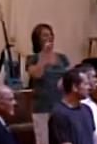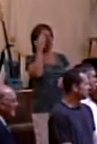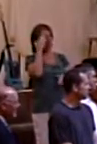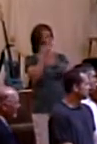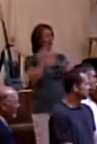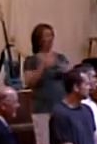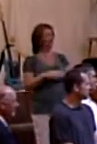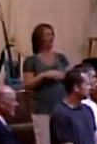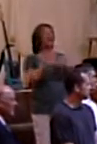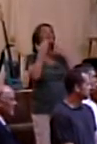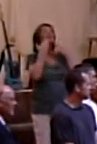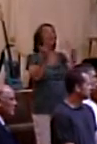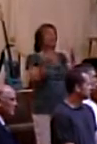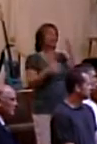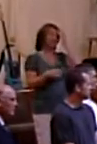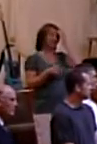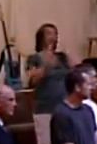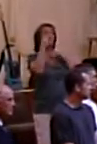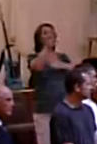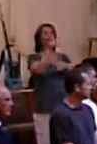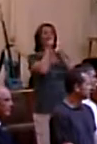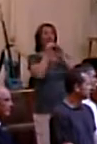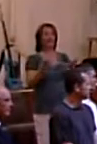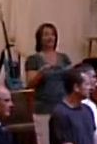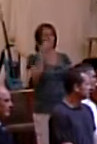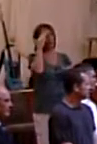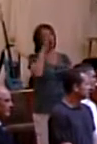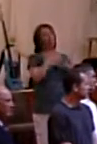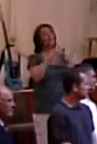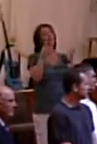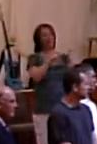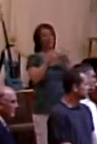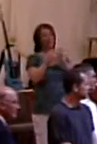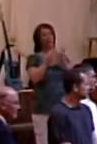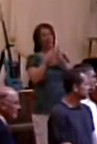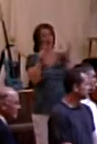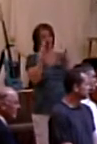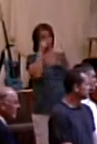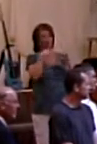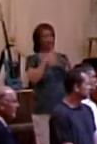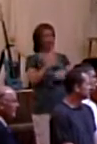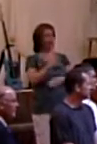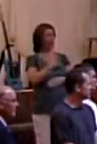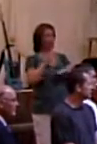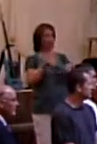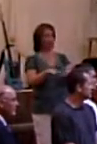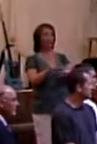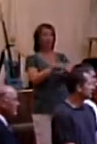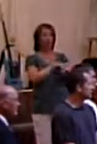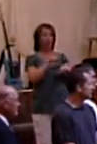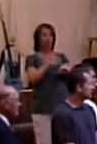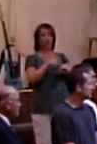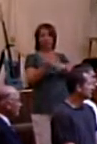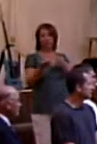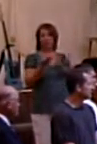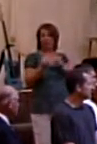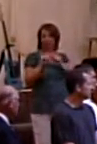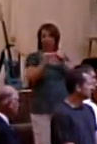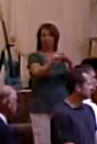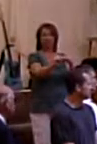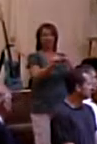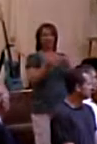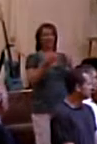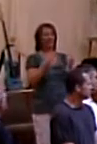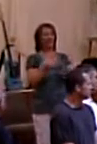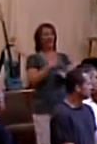anyway, thank you for all of your blessings. You don't know how much it means for us to be here this long and to continue serving and letting us